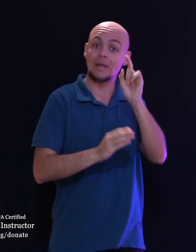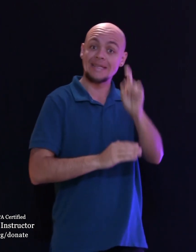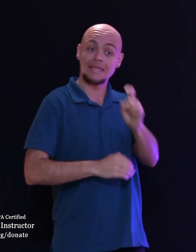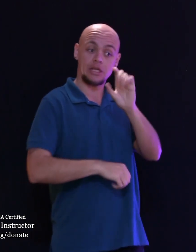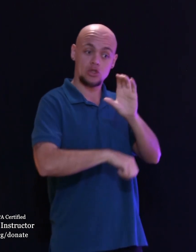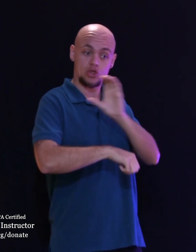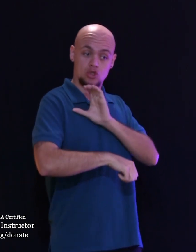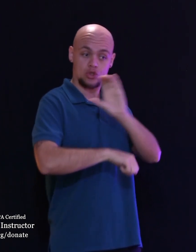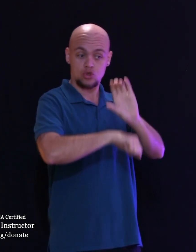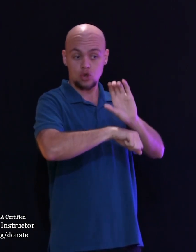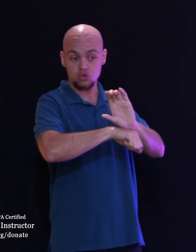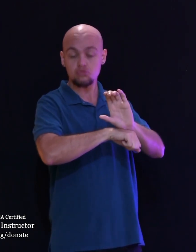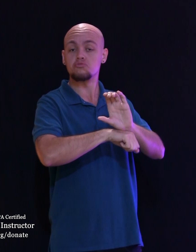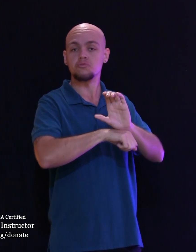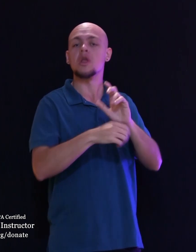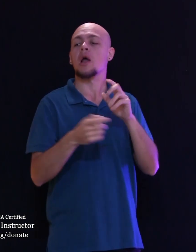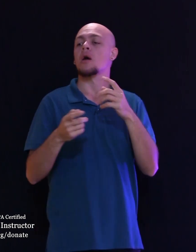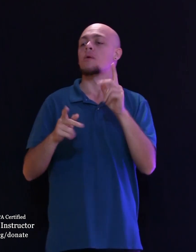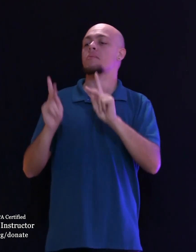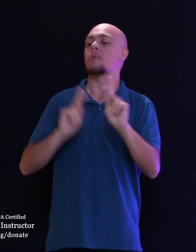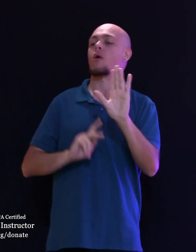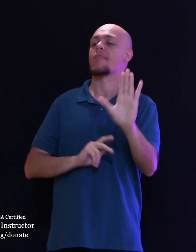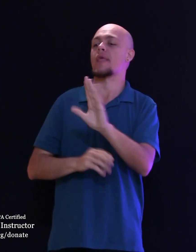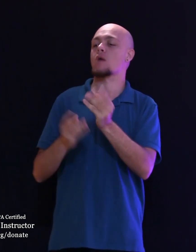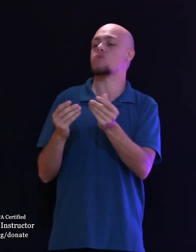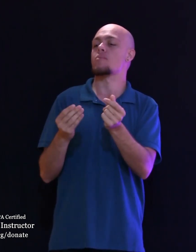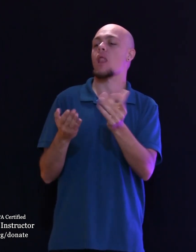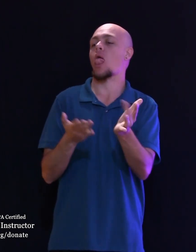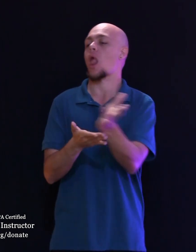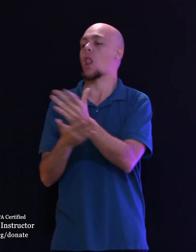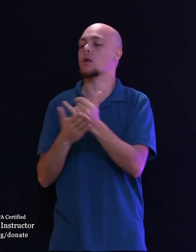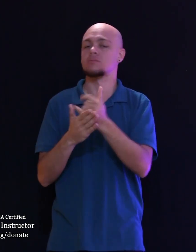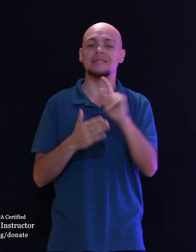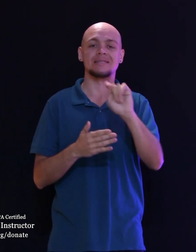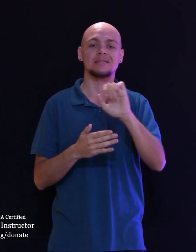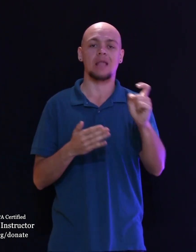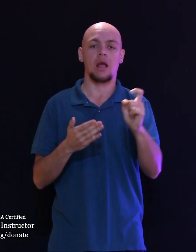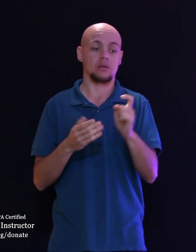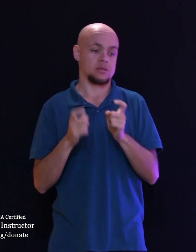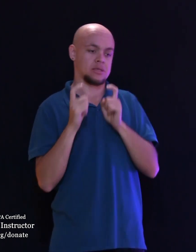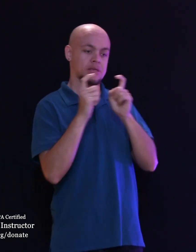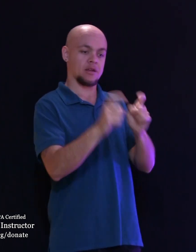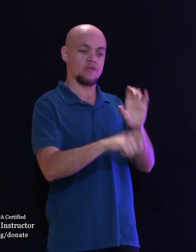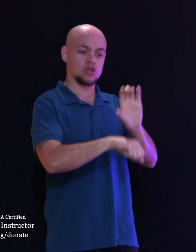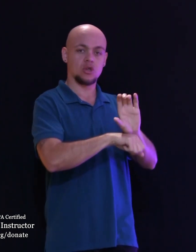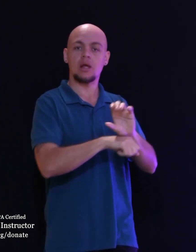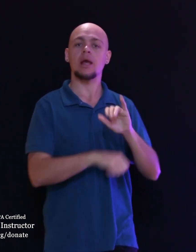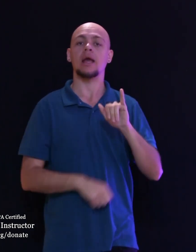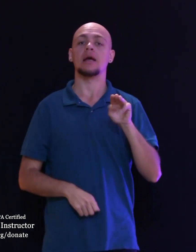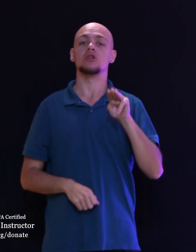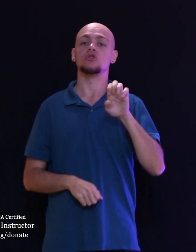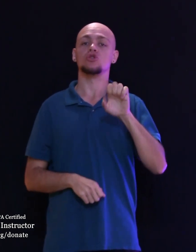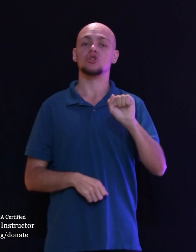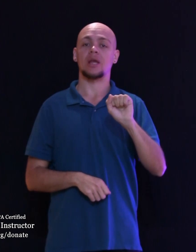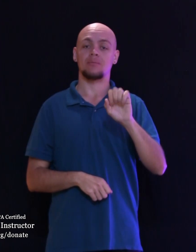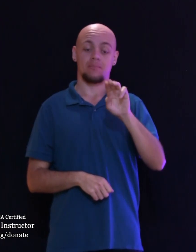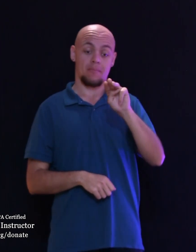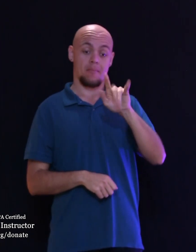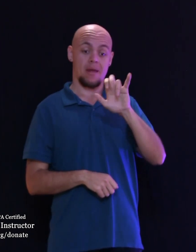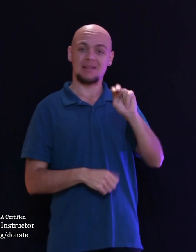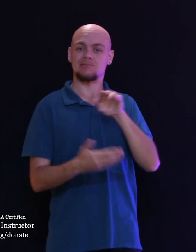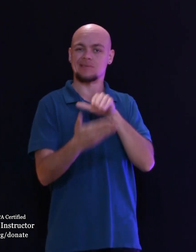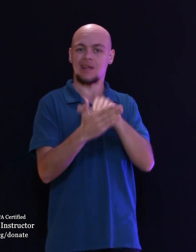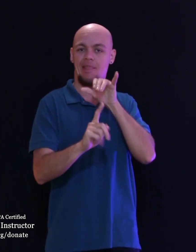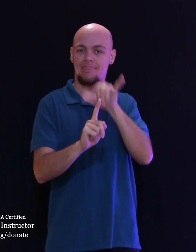need churches. So we'll just tax everybody's property, and we'll give that money to the church. And James Madison was opposed to this